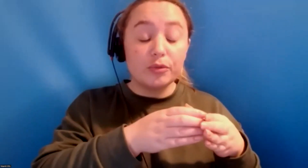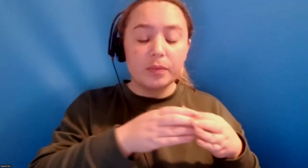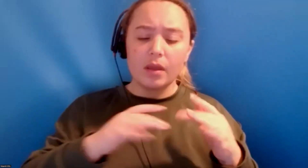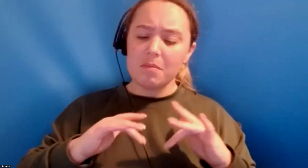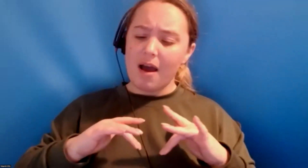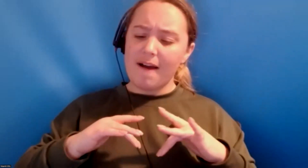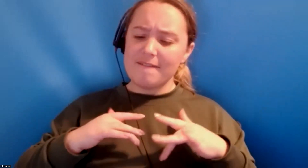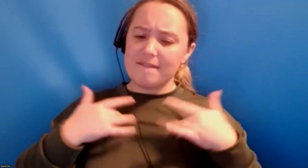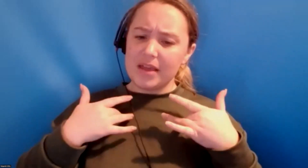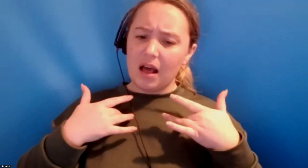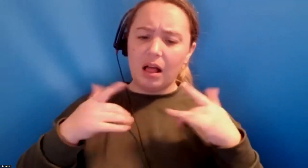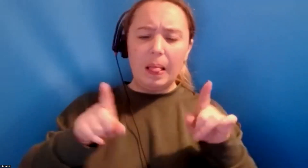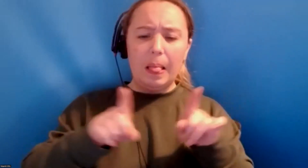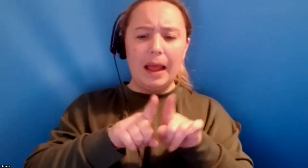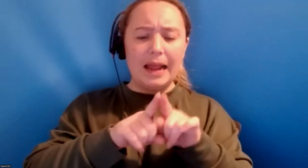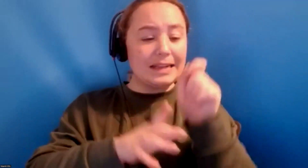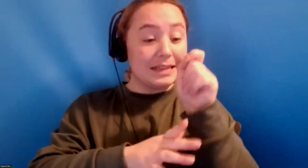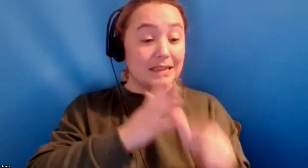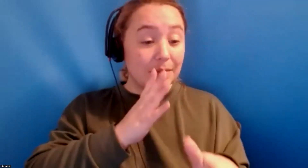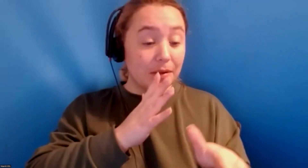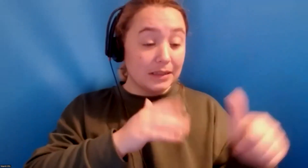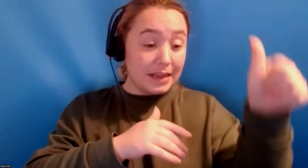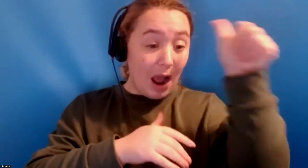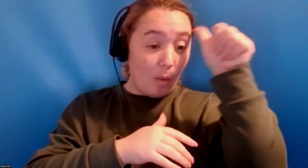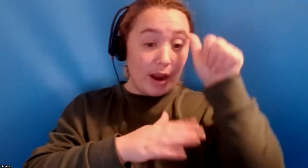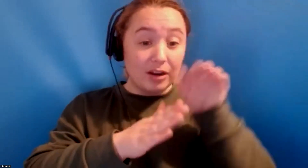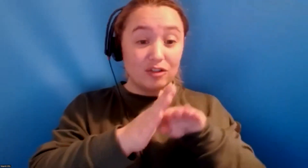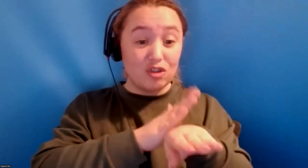lack of disability awareness training amongst